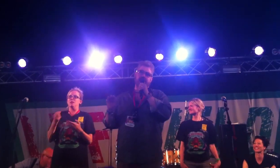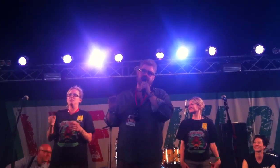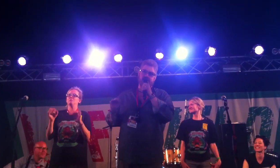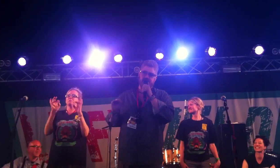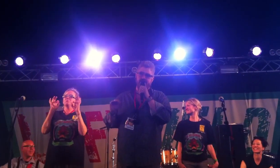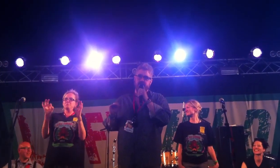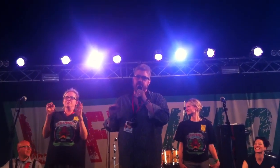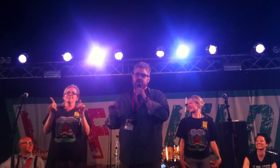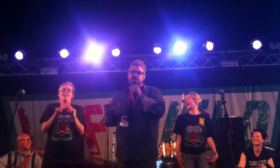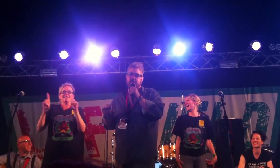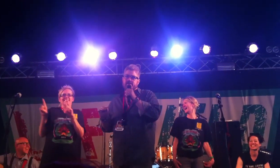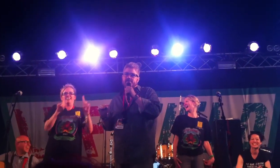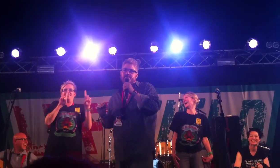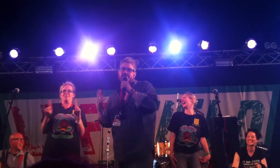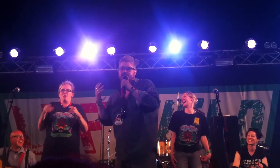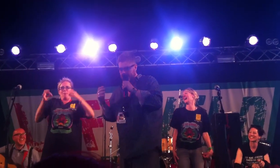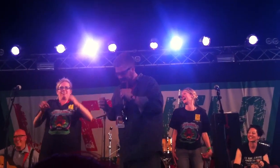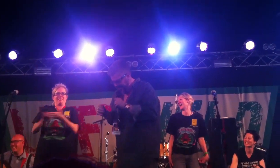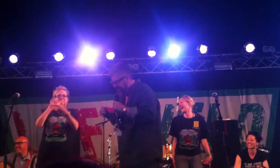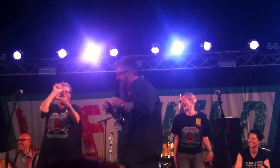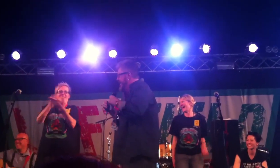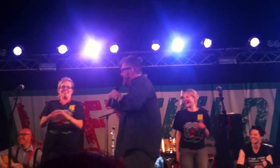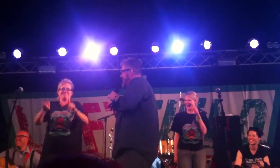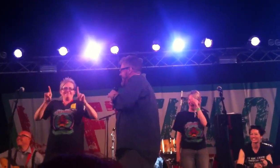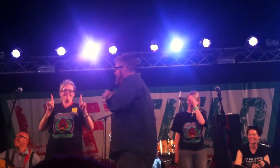logically sound backing dancers.